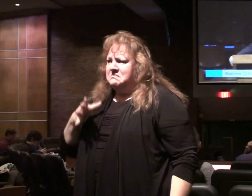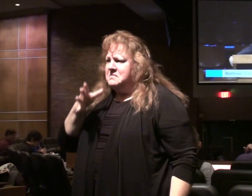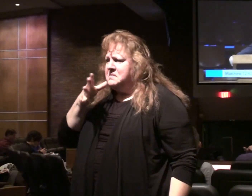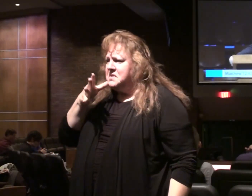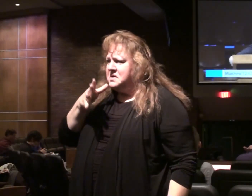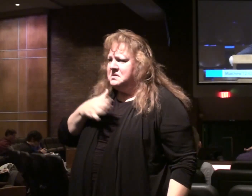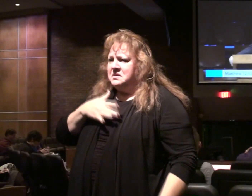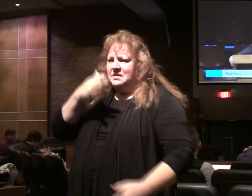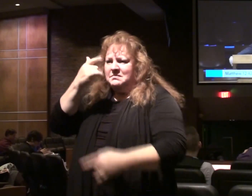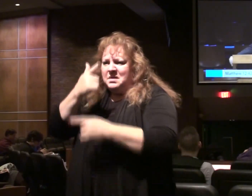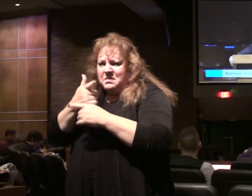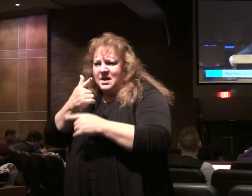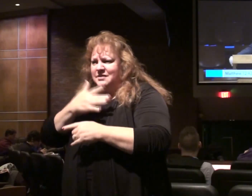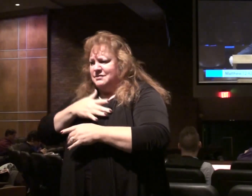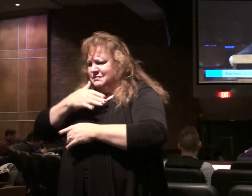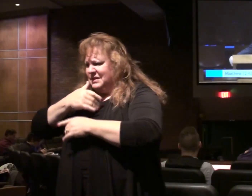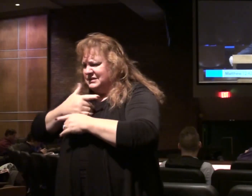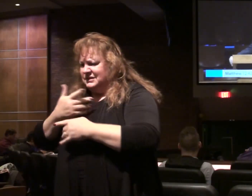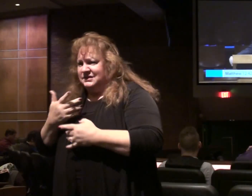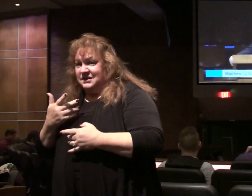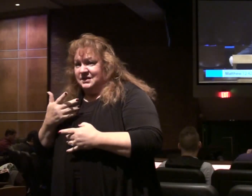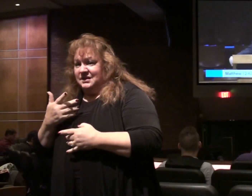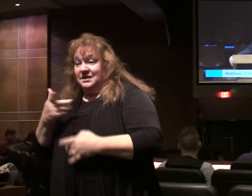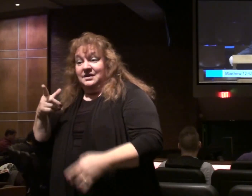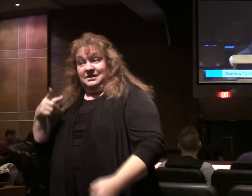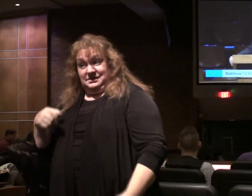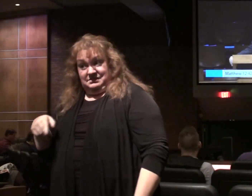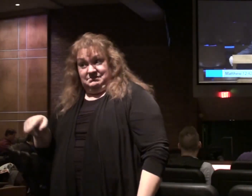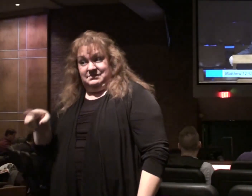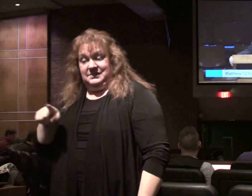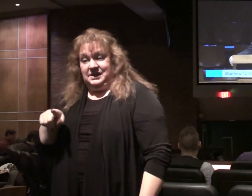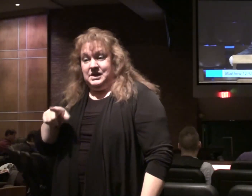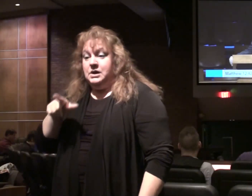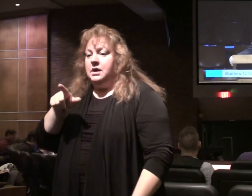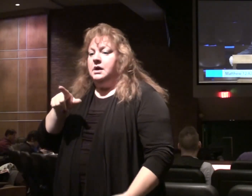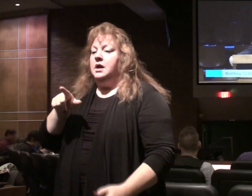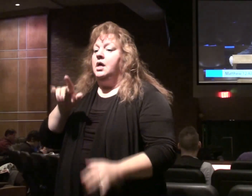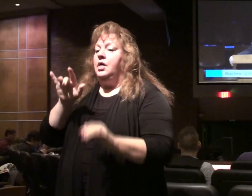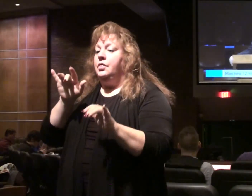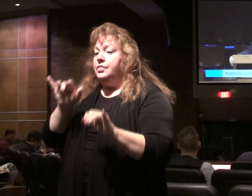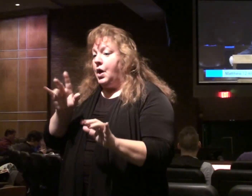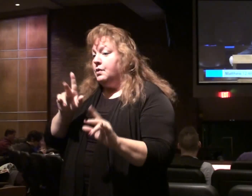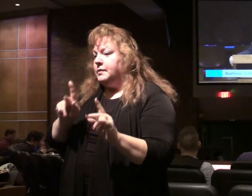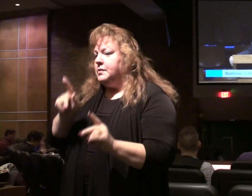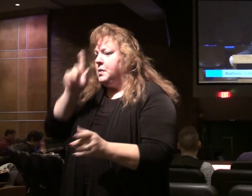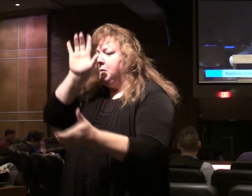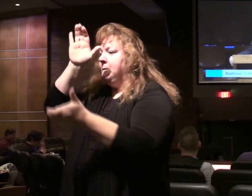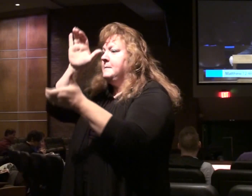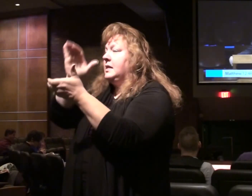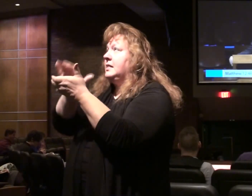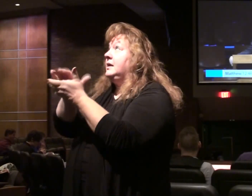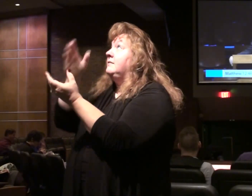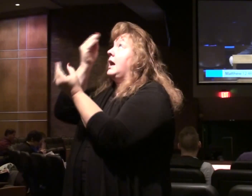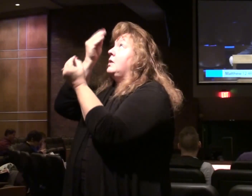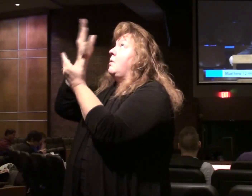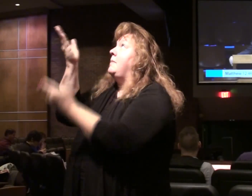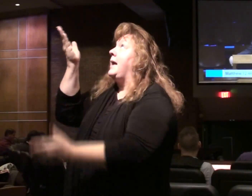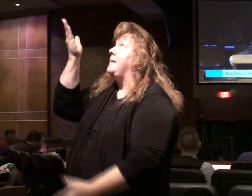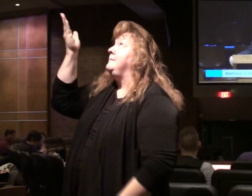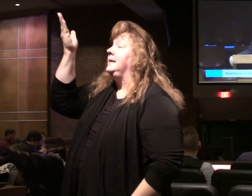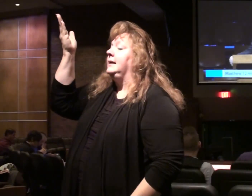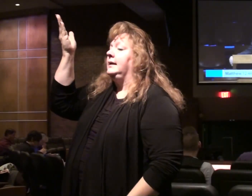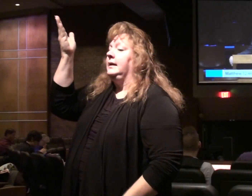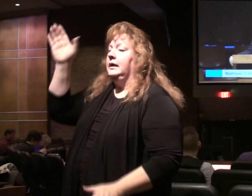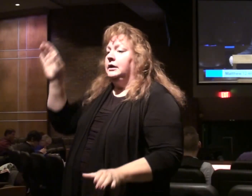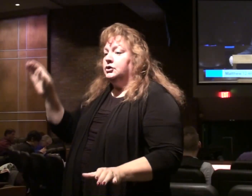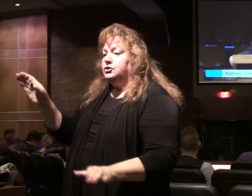my brothers, my sisters, are those who believe in me, in my will. And turning